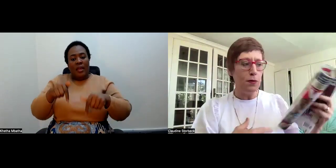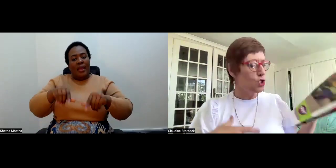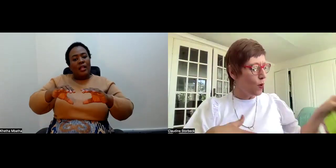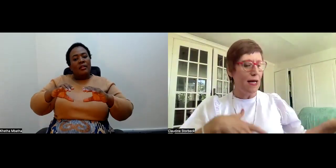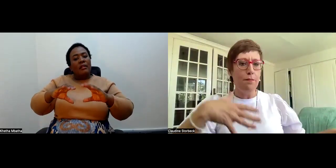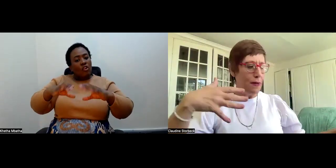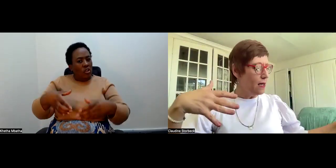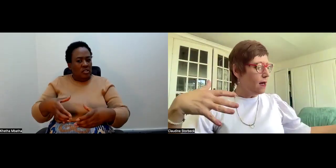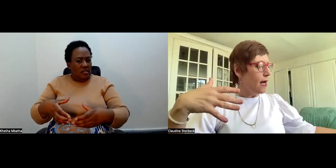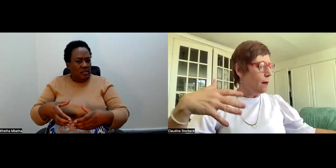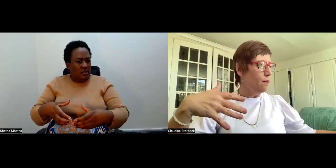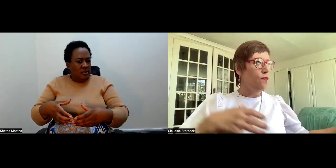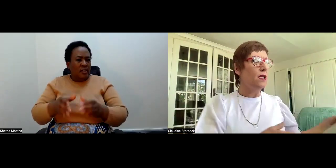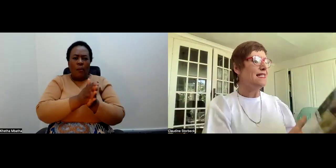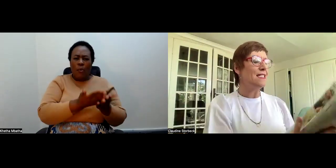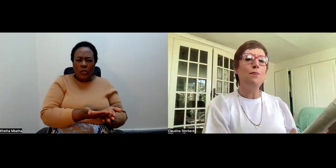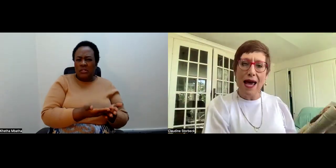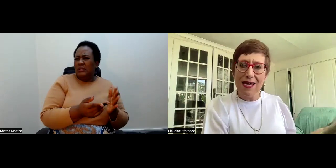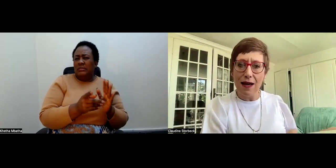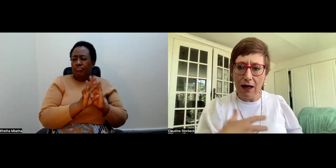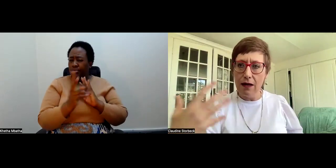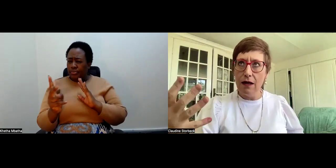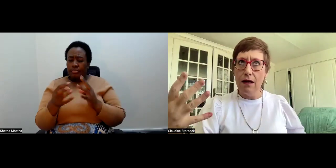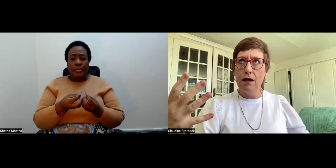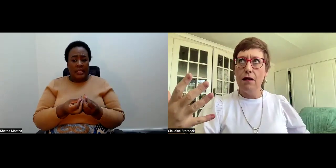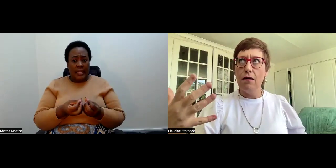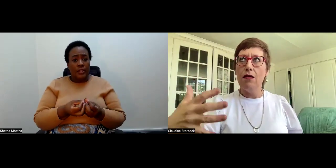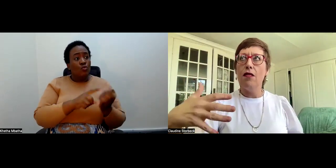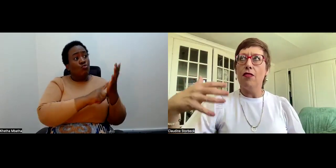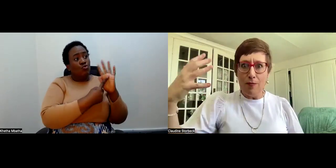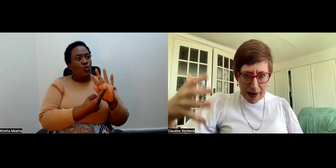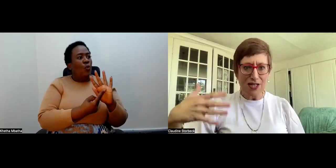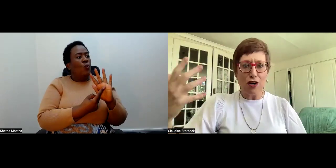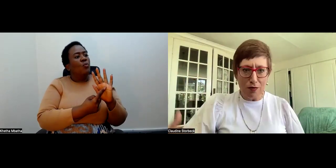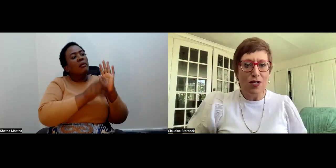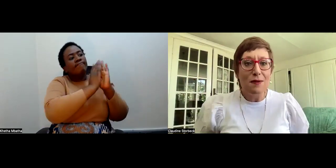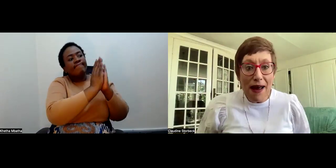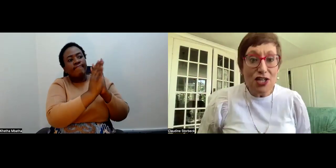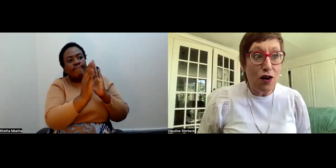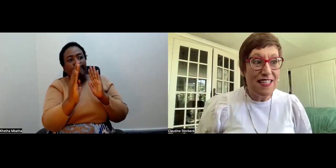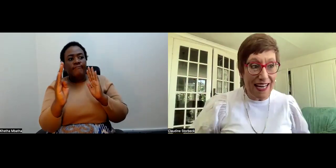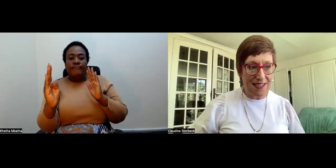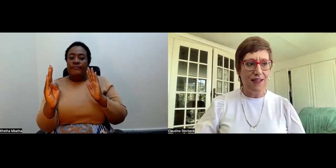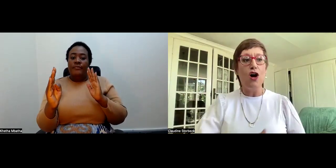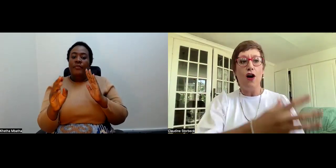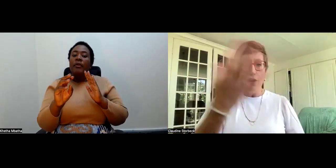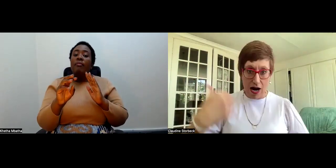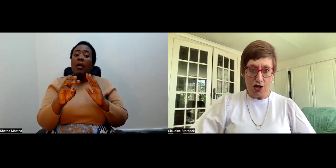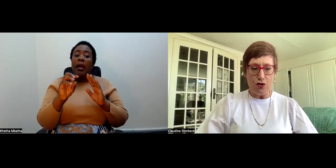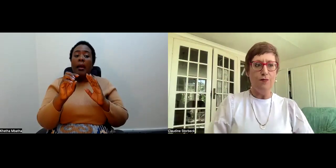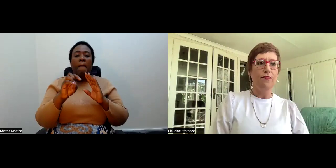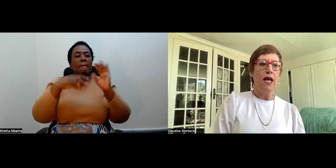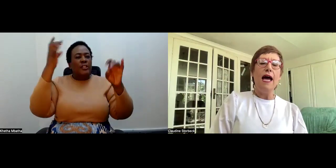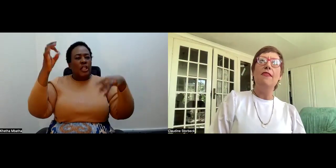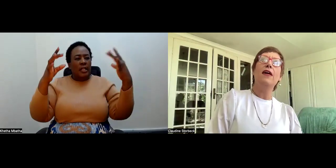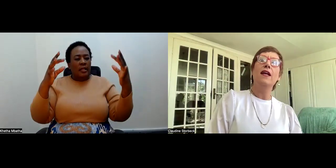magazines, newspapers. You want to be displaying the magic of books, the magic of text